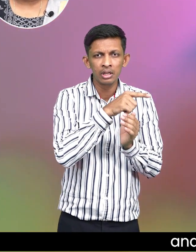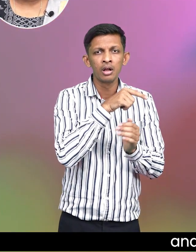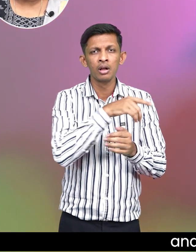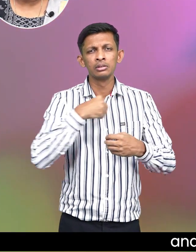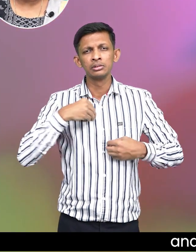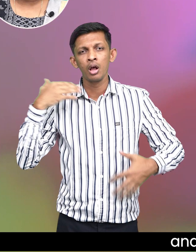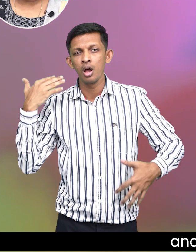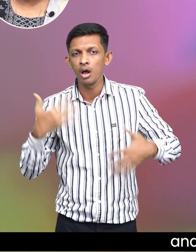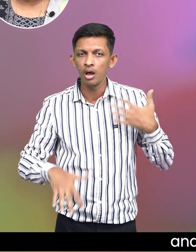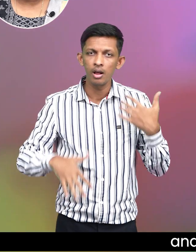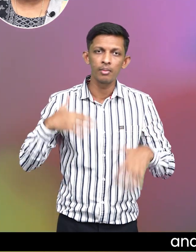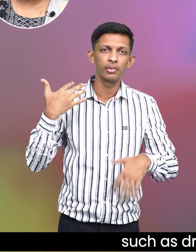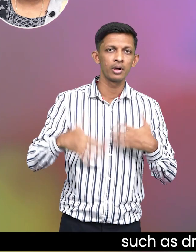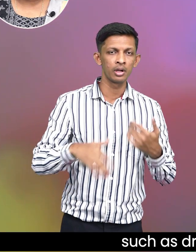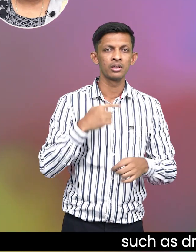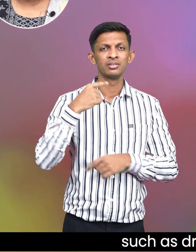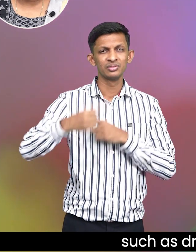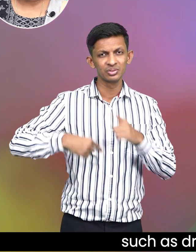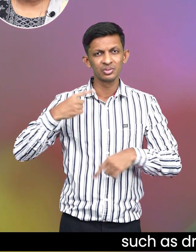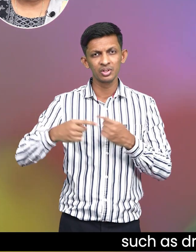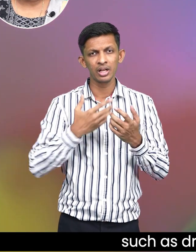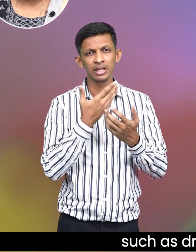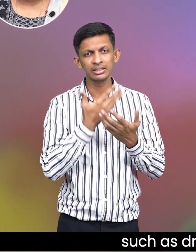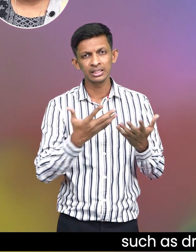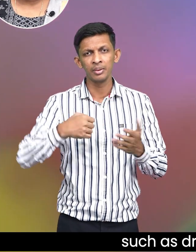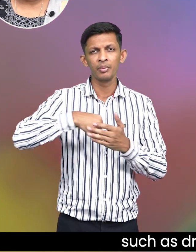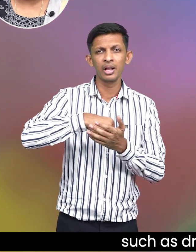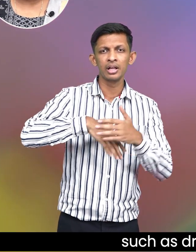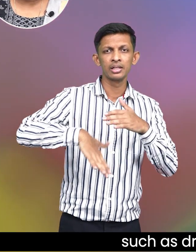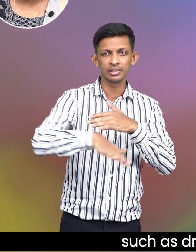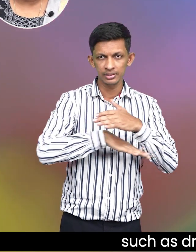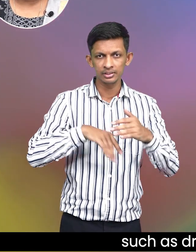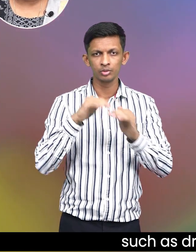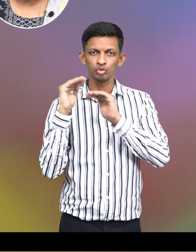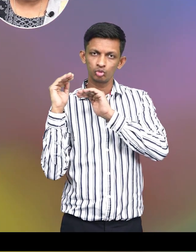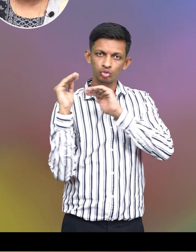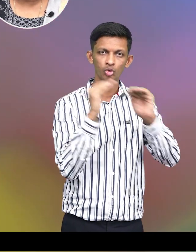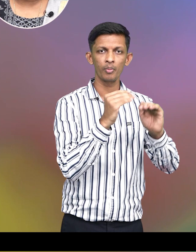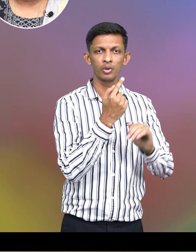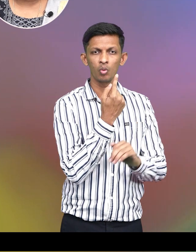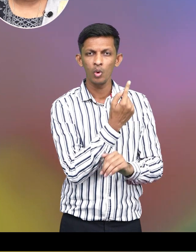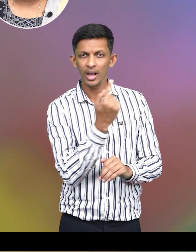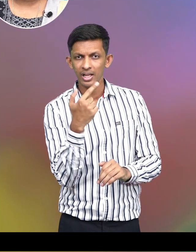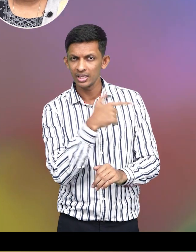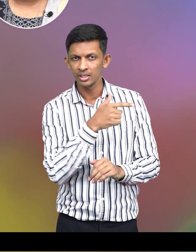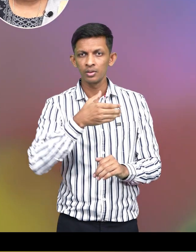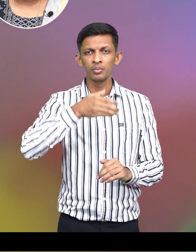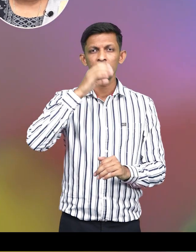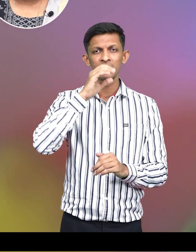and even basic facilities such as drinking water and sanitation aren't available.